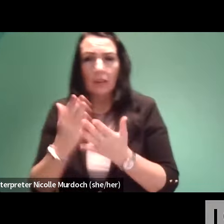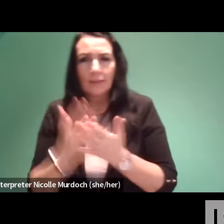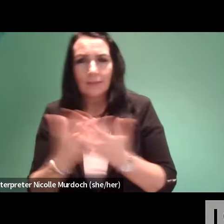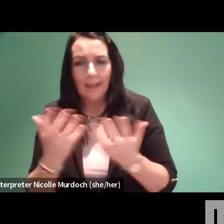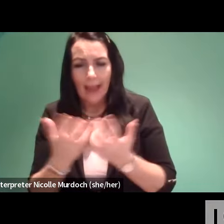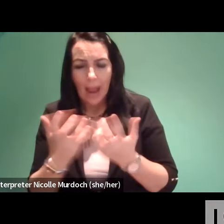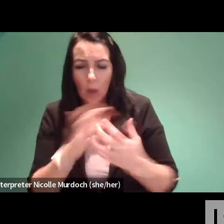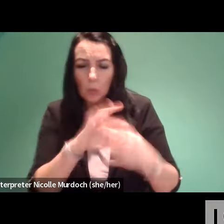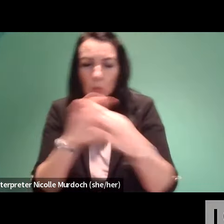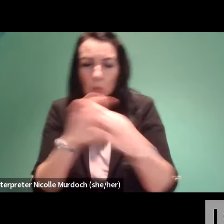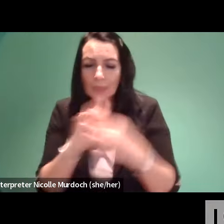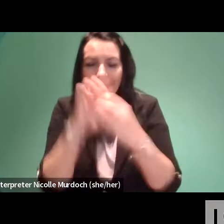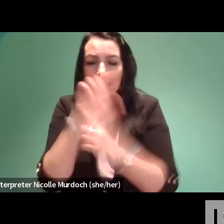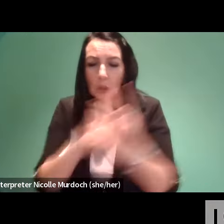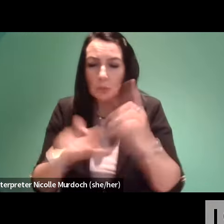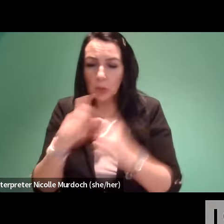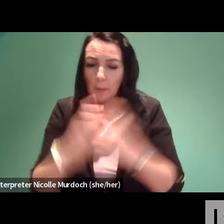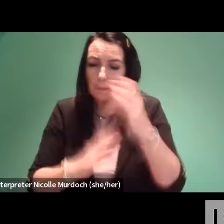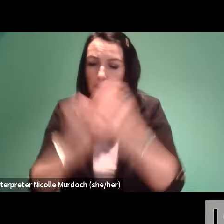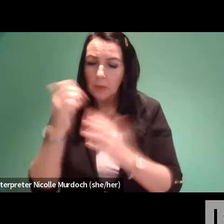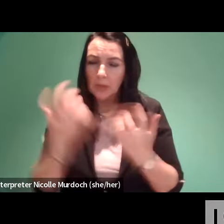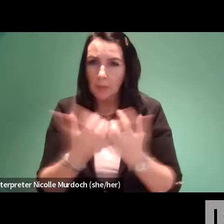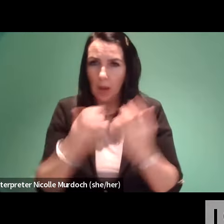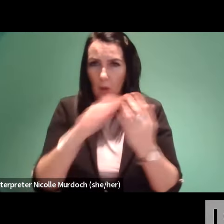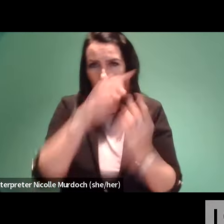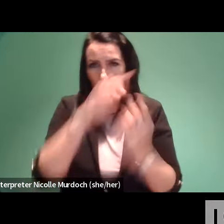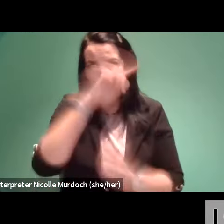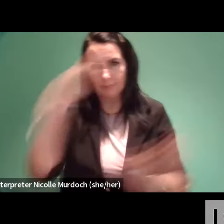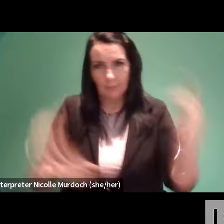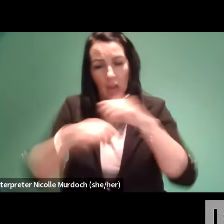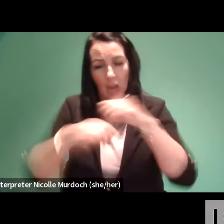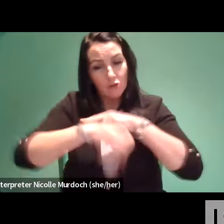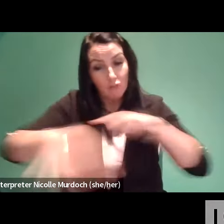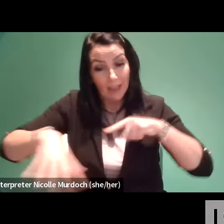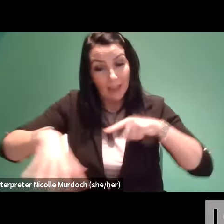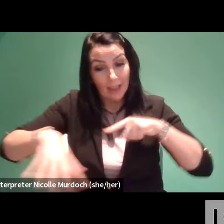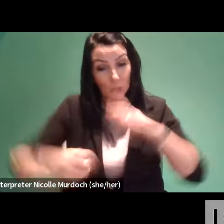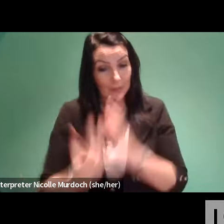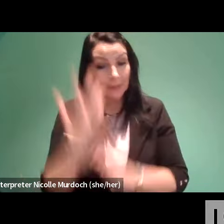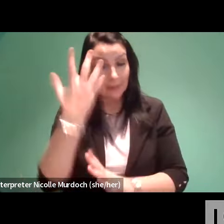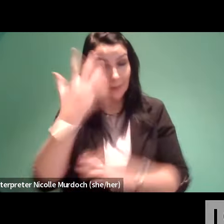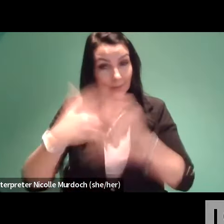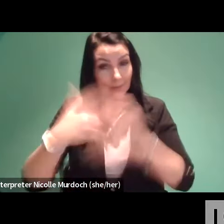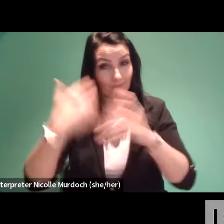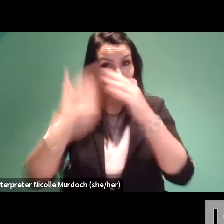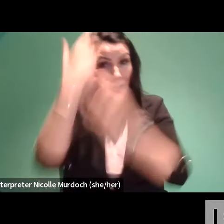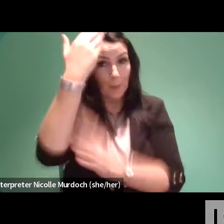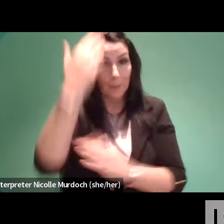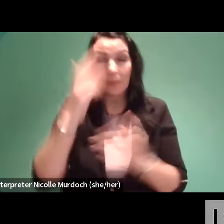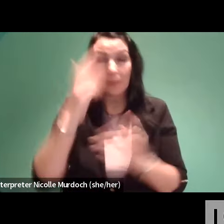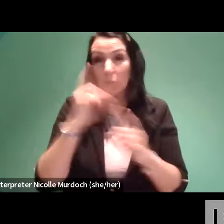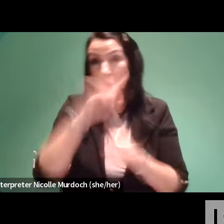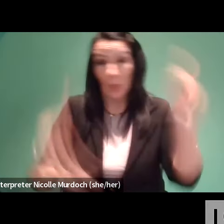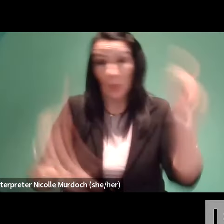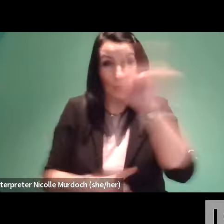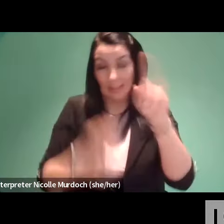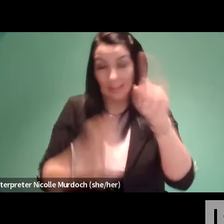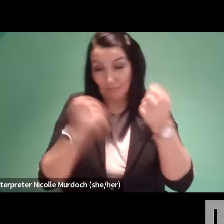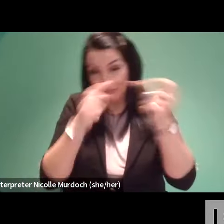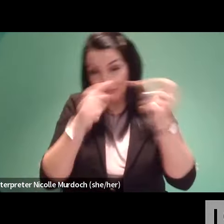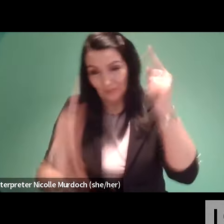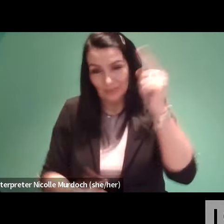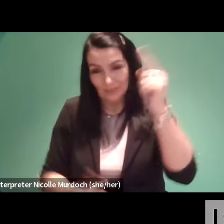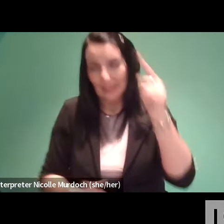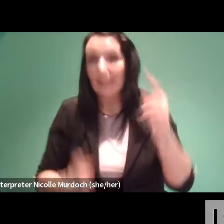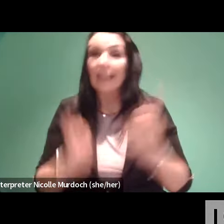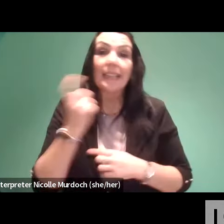unity in the community is built is bottom up and at the grassroots, not top down. And that is a hell of a lot easier if